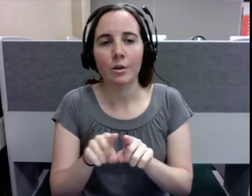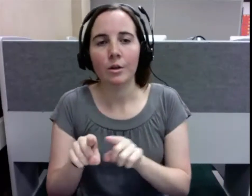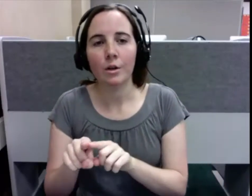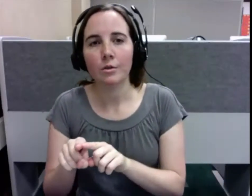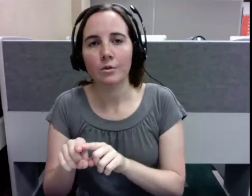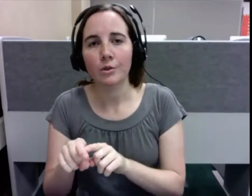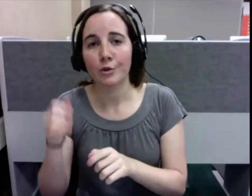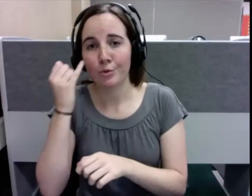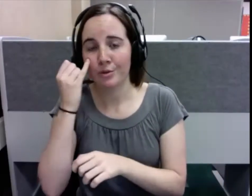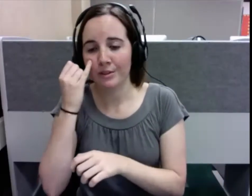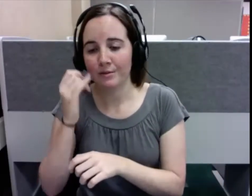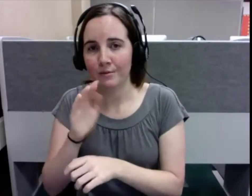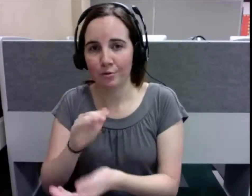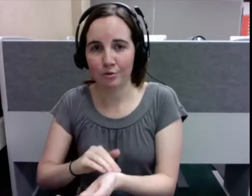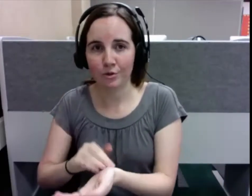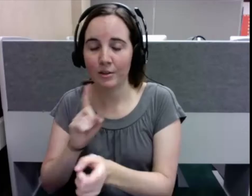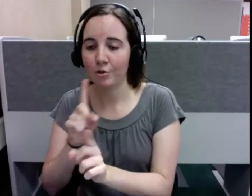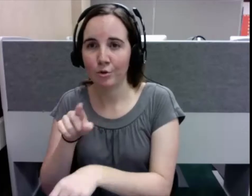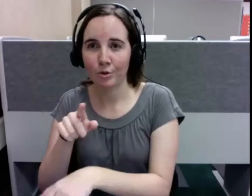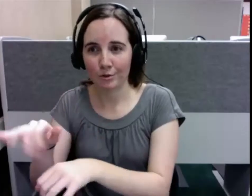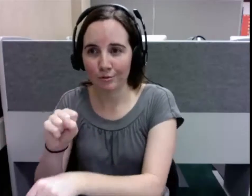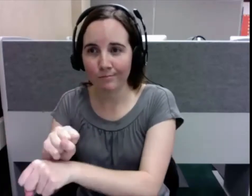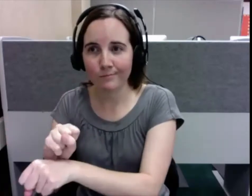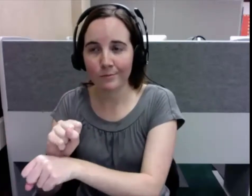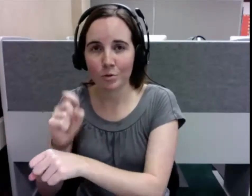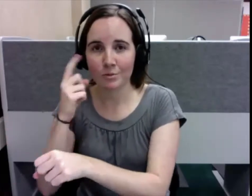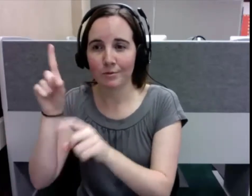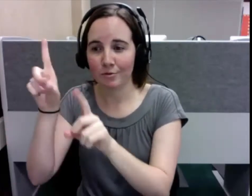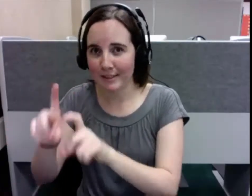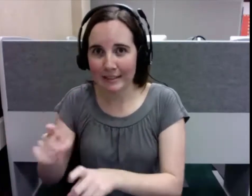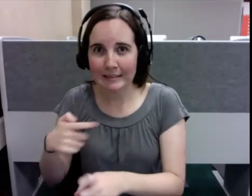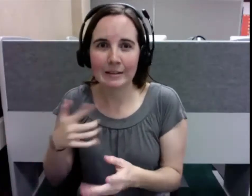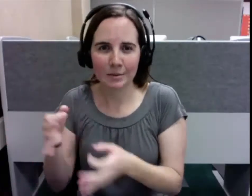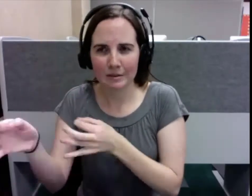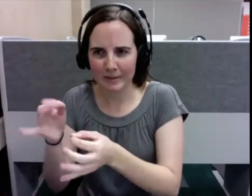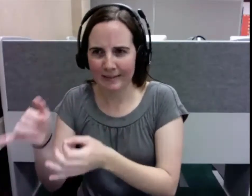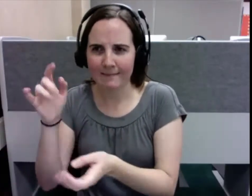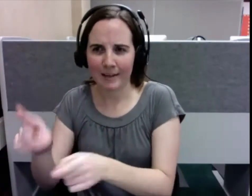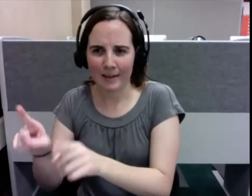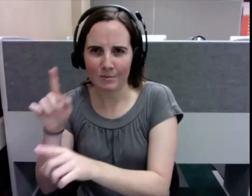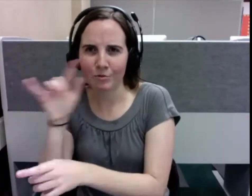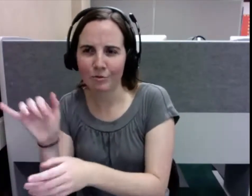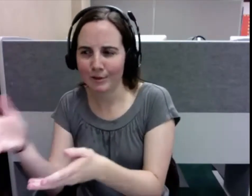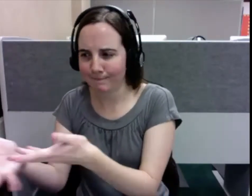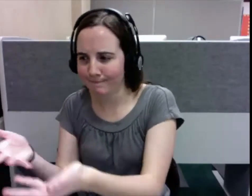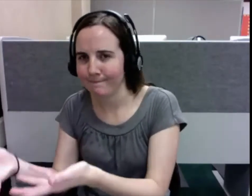going to start with, I want to show you a small diagram. Actually, it's to scale of the digestive tract. And we're going to start